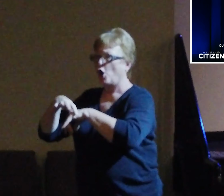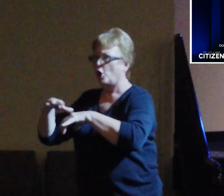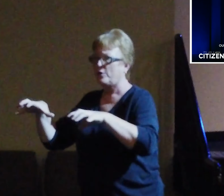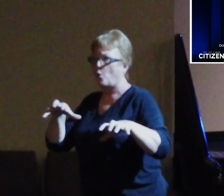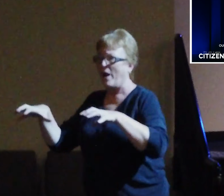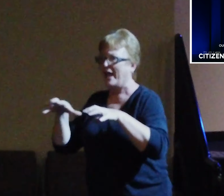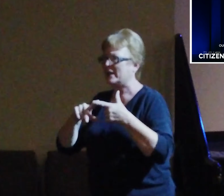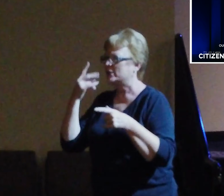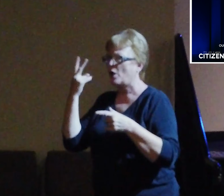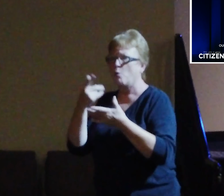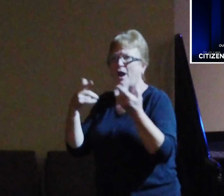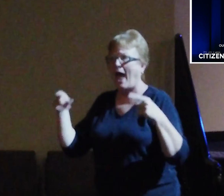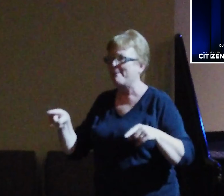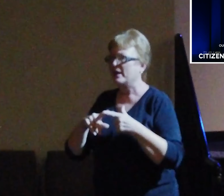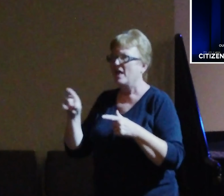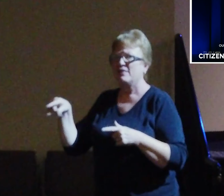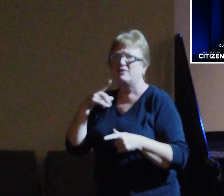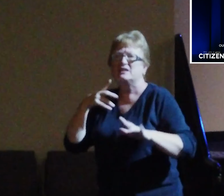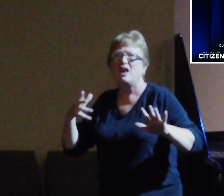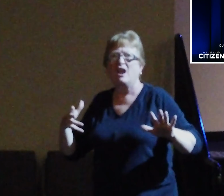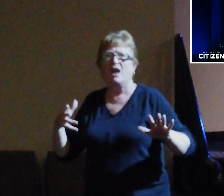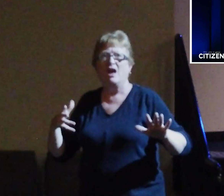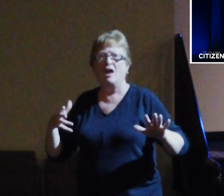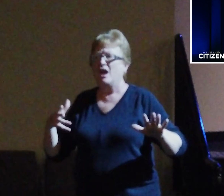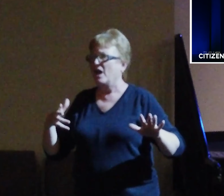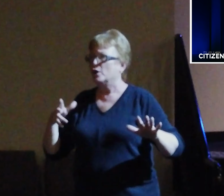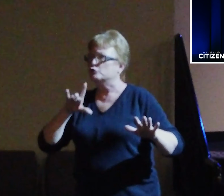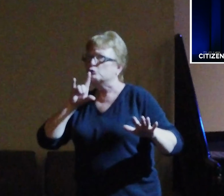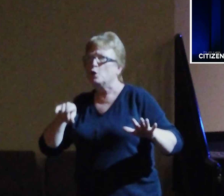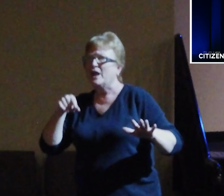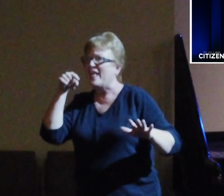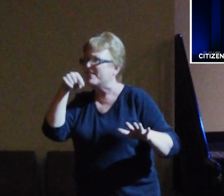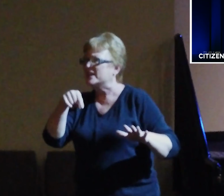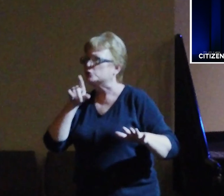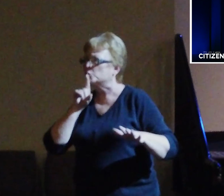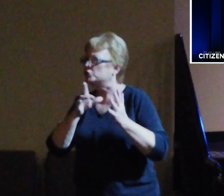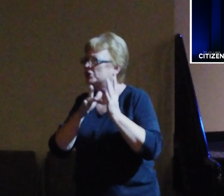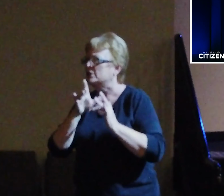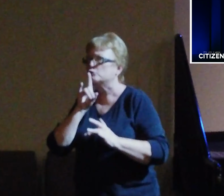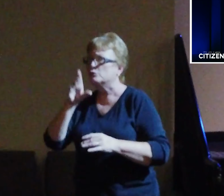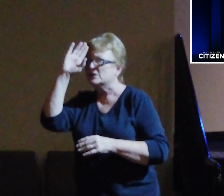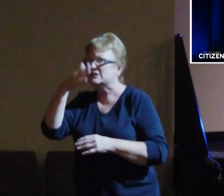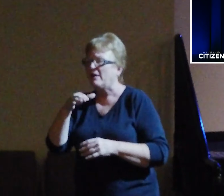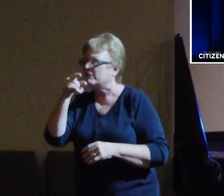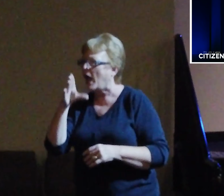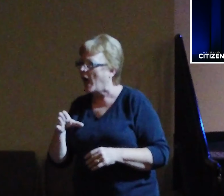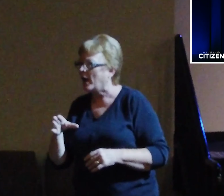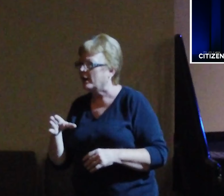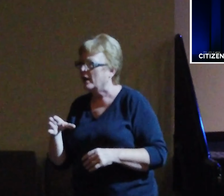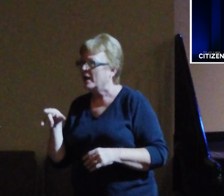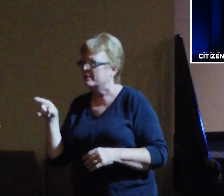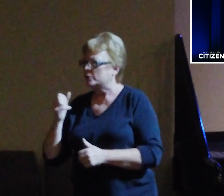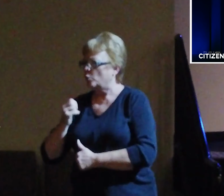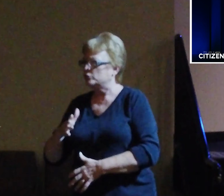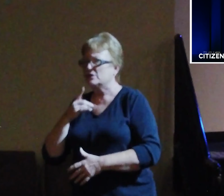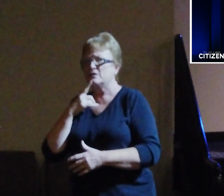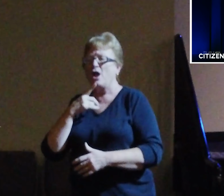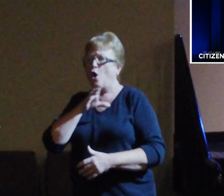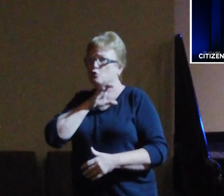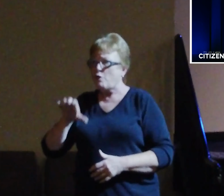had happened, they feared greatly saying, truly, this was the son of God. Christ's suffering